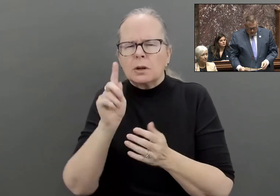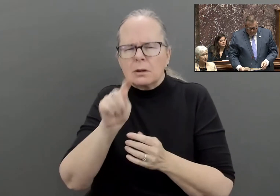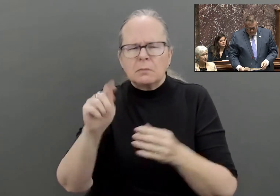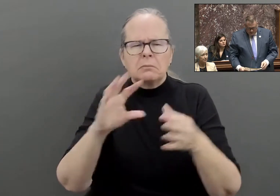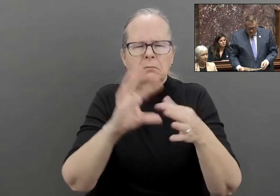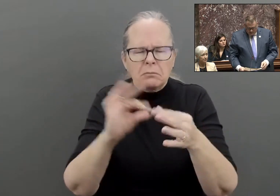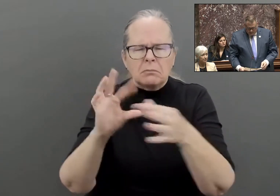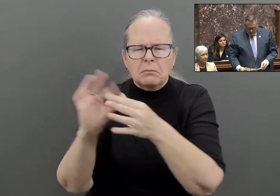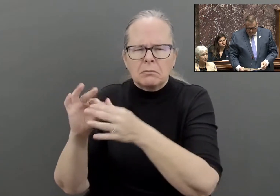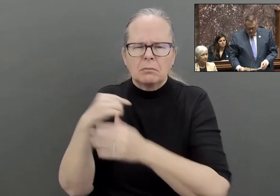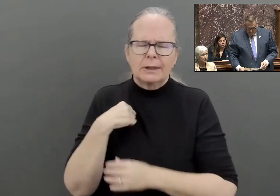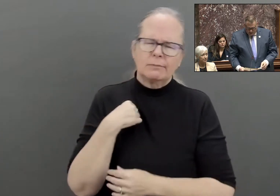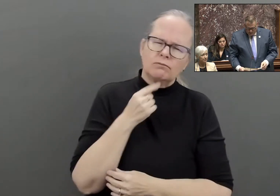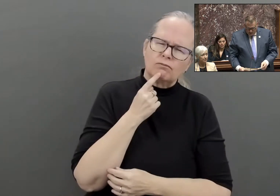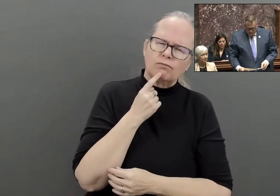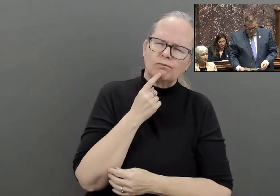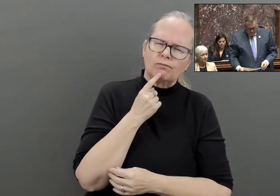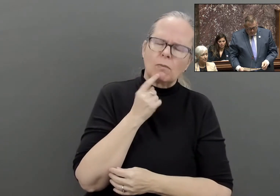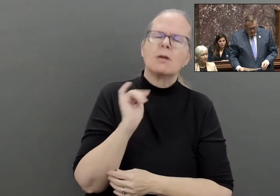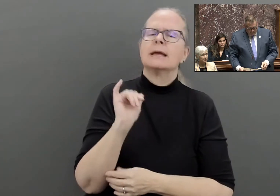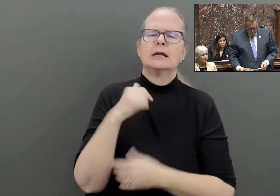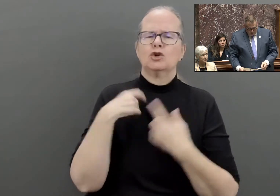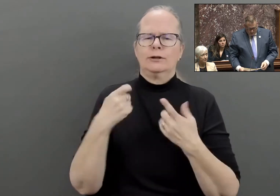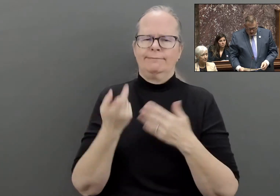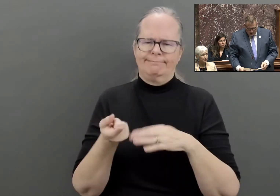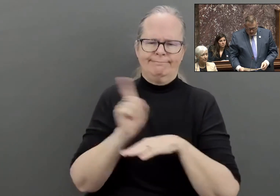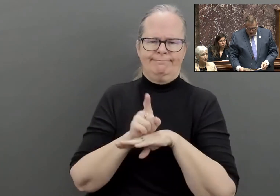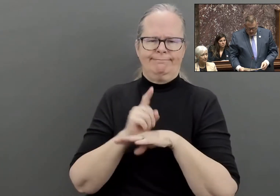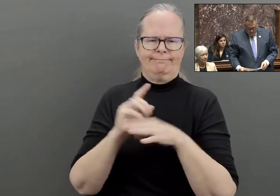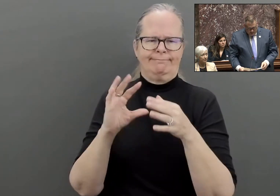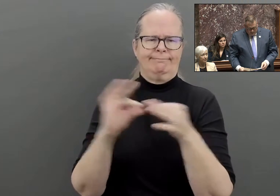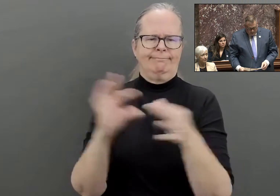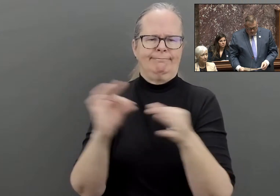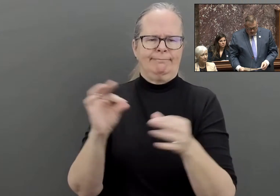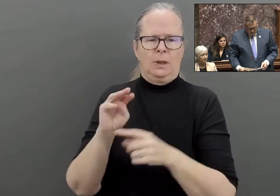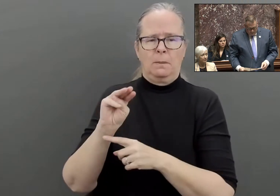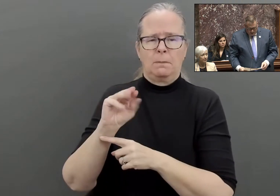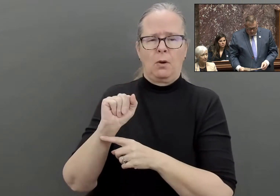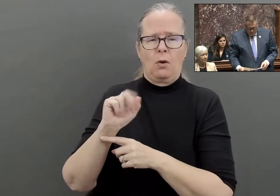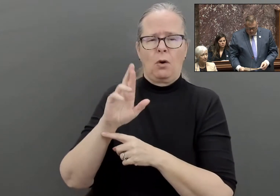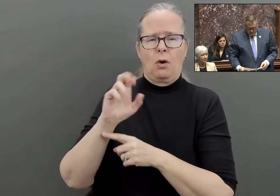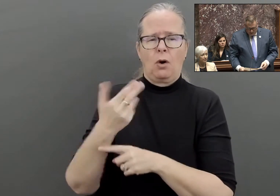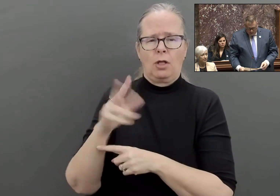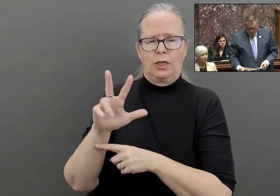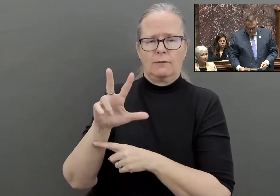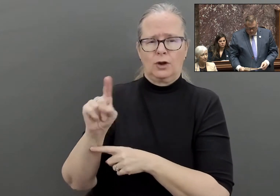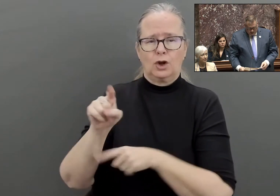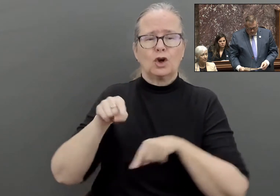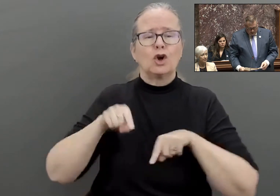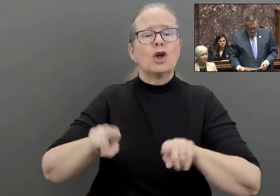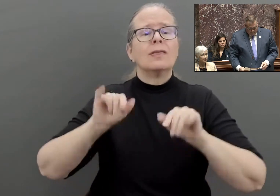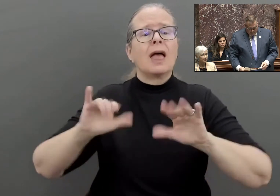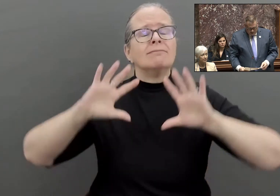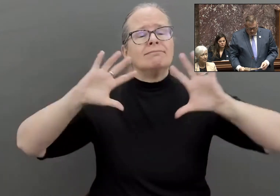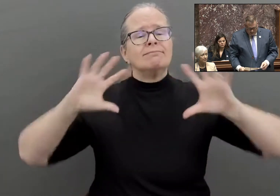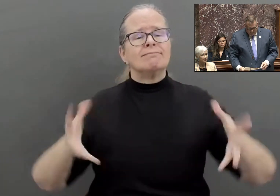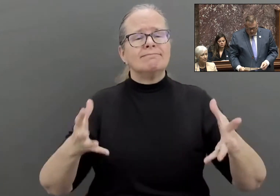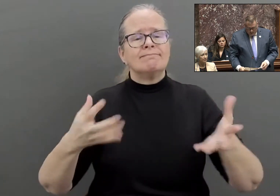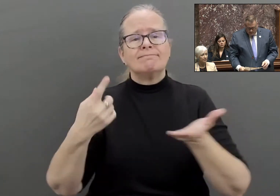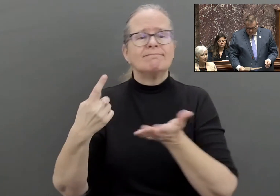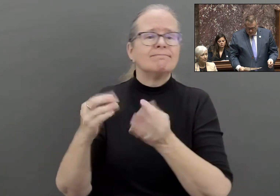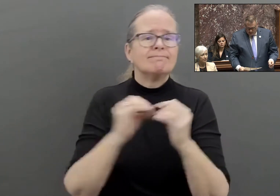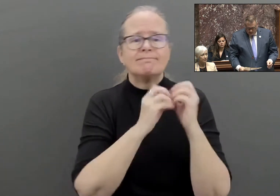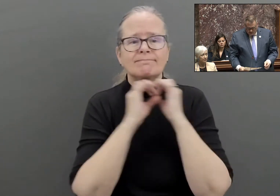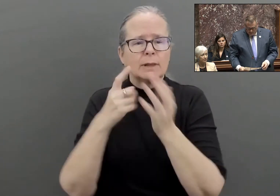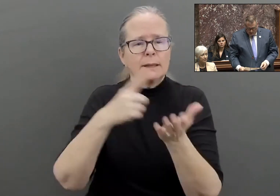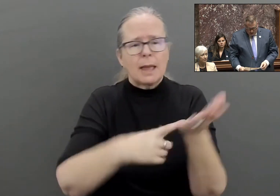the Bill 6 Supply Act 2025 Committee of the Whole debate, the Minister was asked if revenues or expenditures of the government have been adjusted